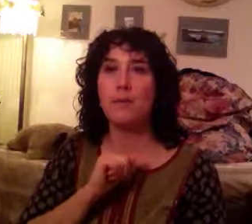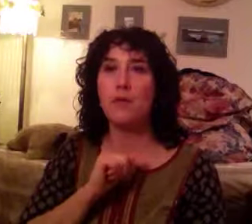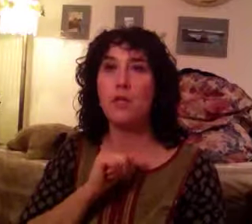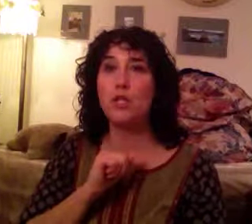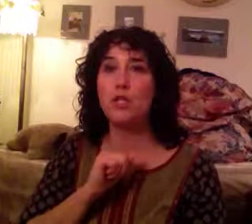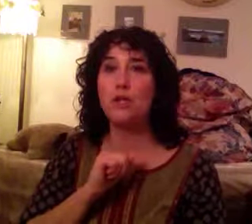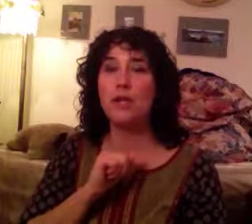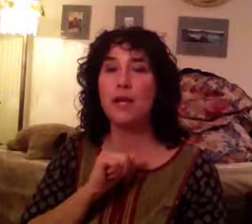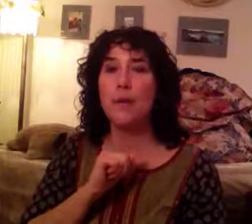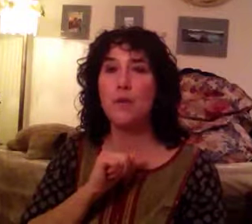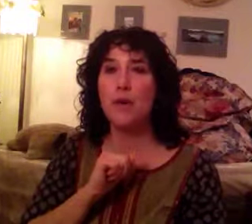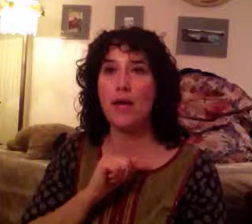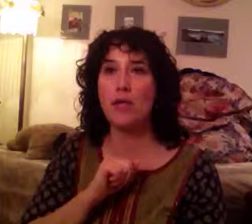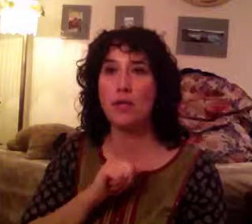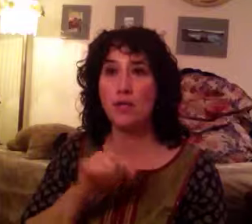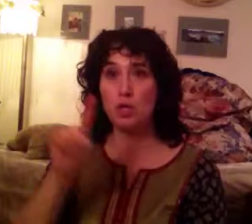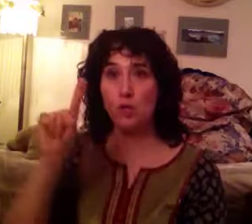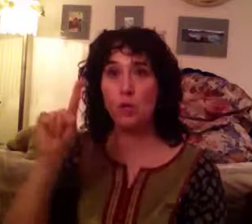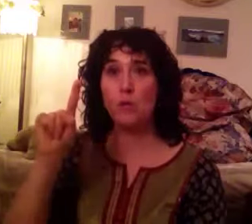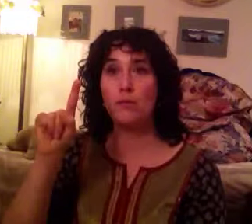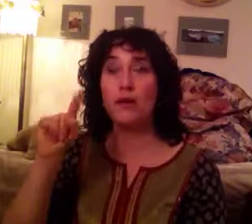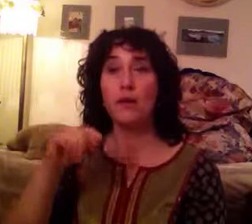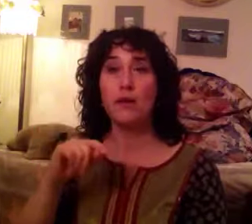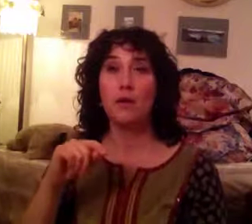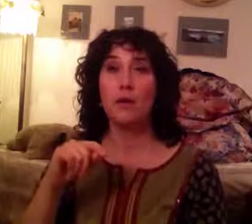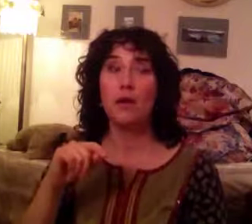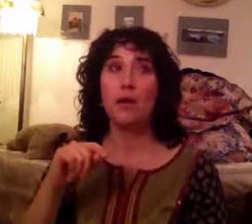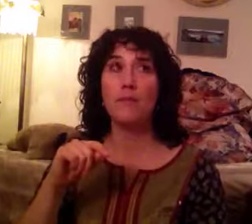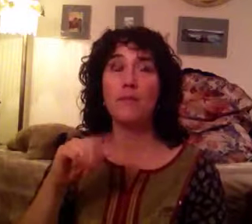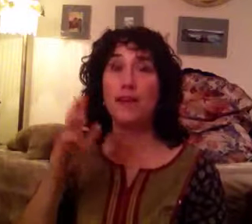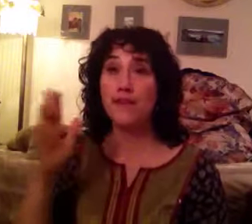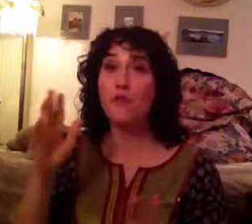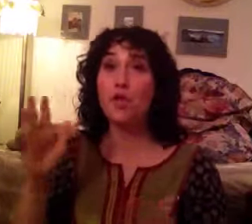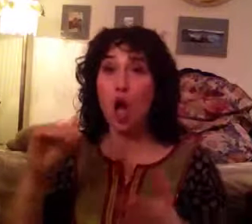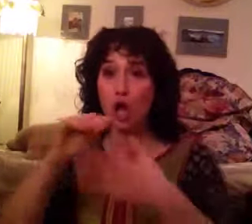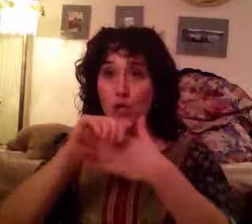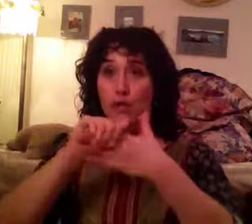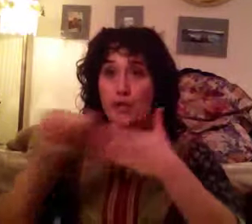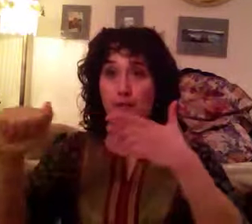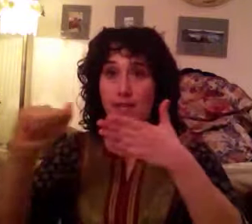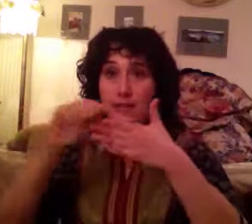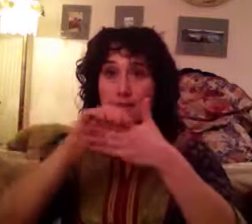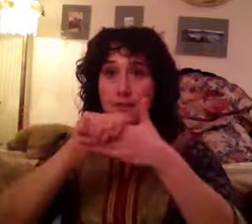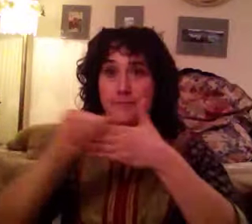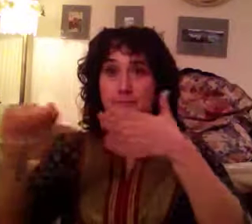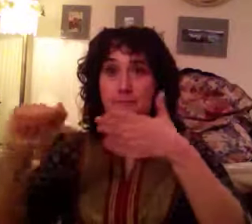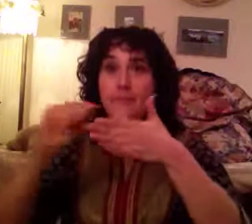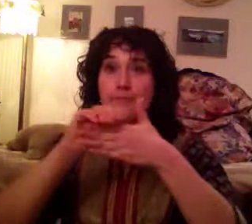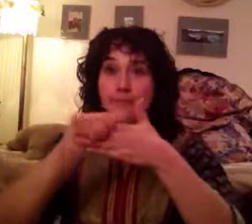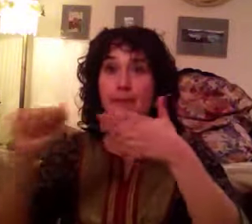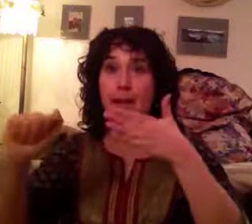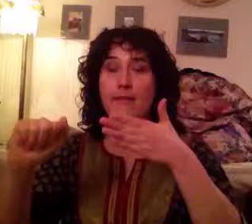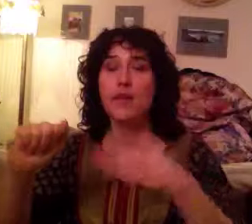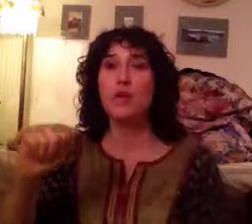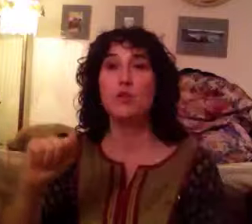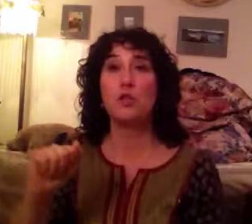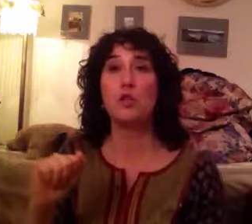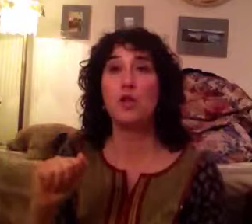you could do it a couple ways. You can do, the sign for dollar is this. Okay? So you can